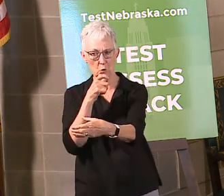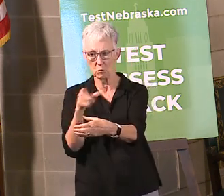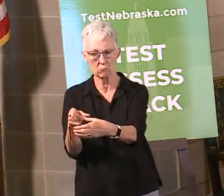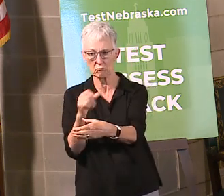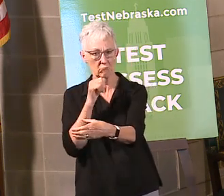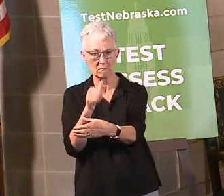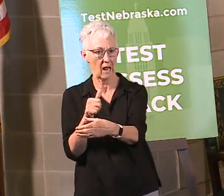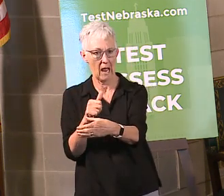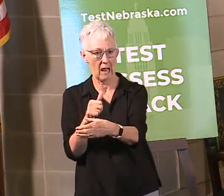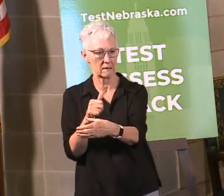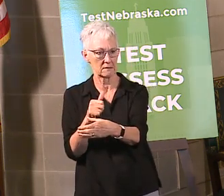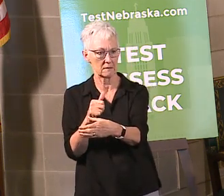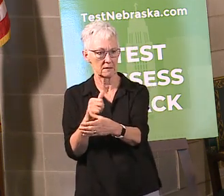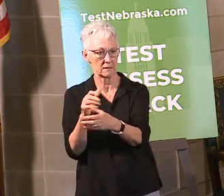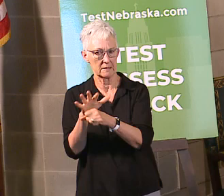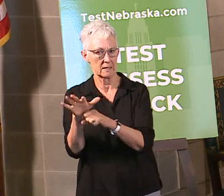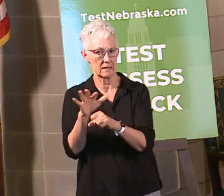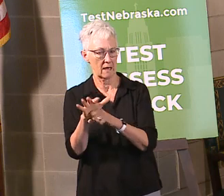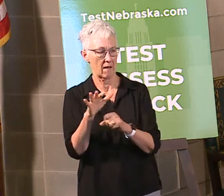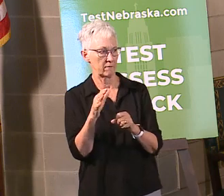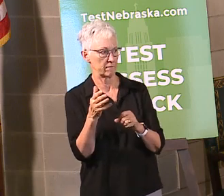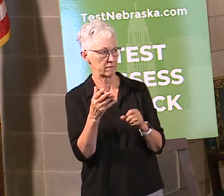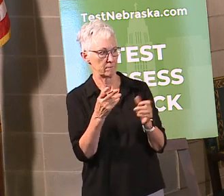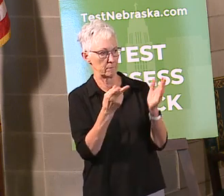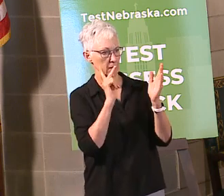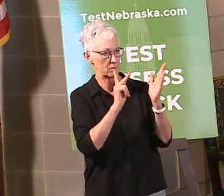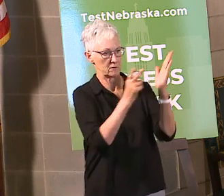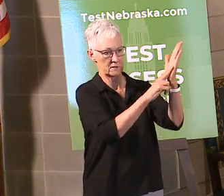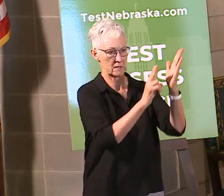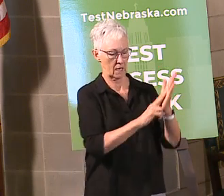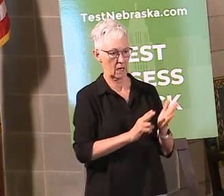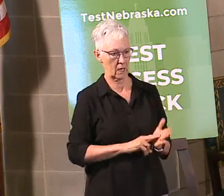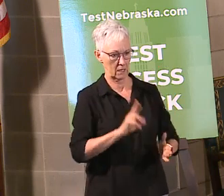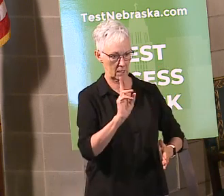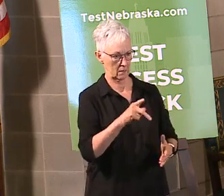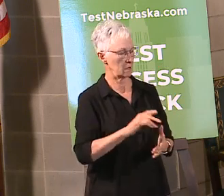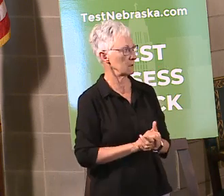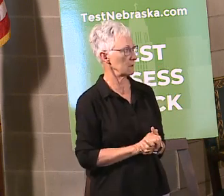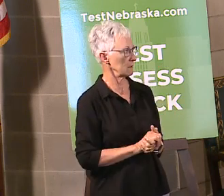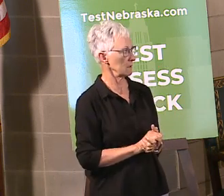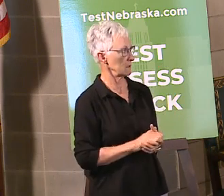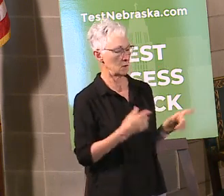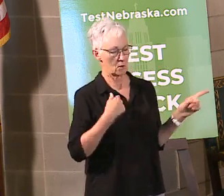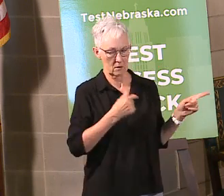We hadn't considered getting into the actual demographics who've actually signed up for